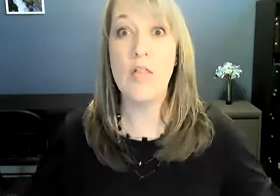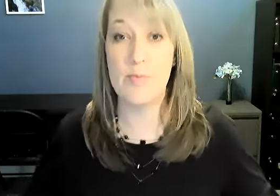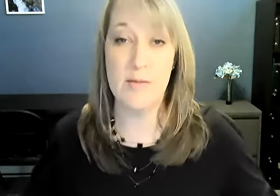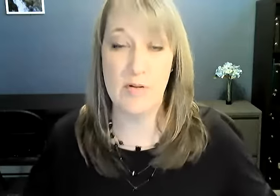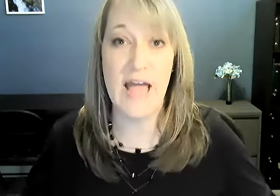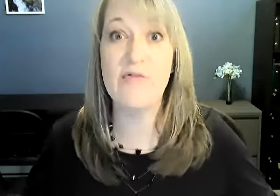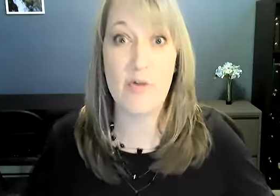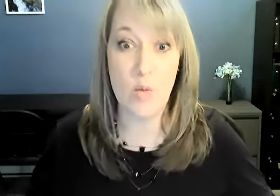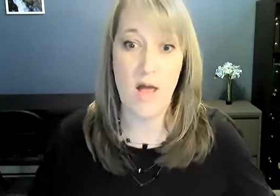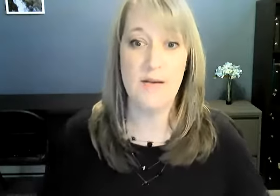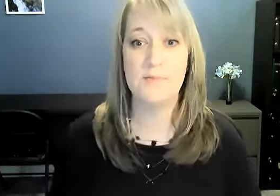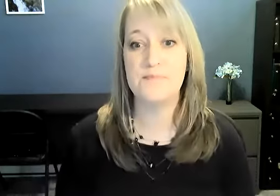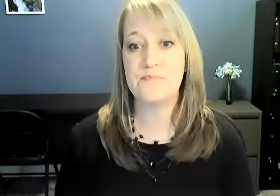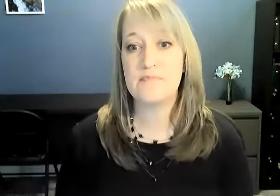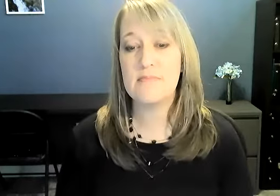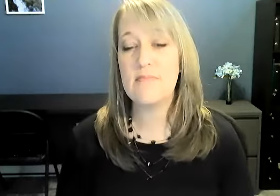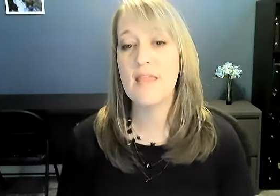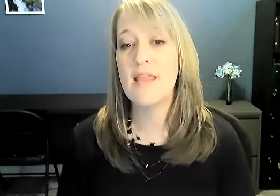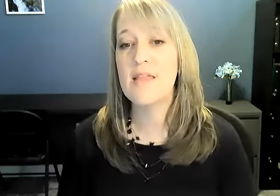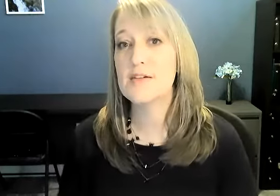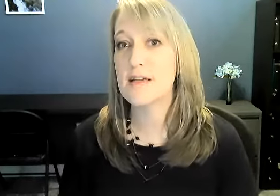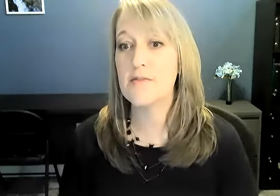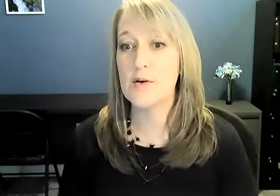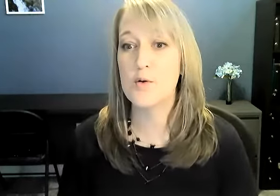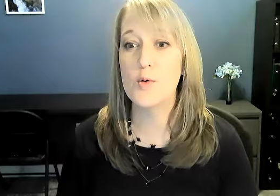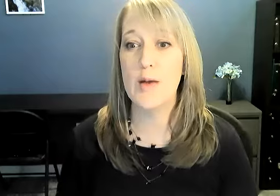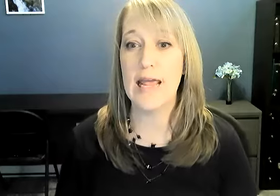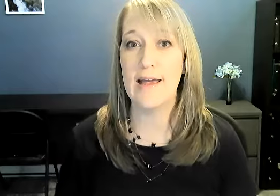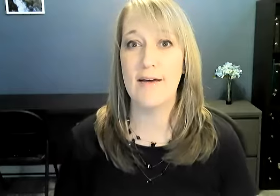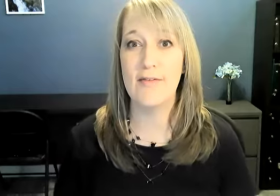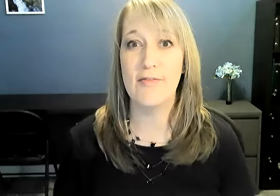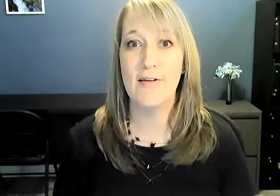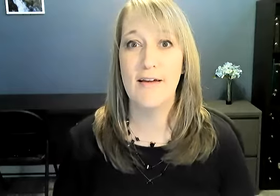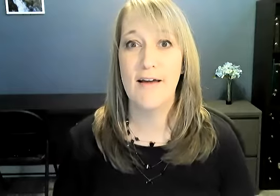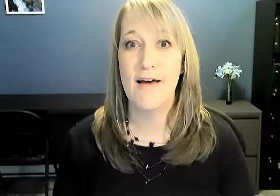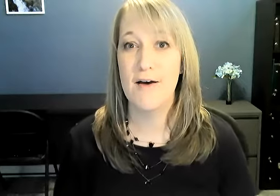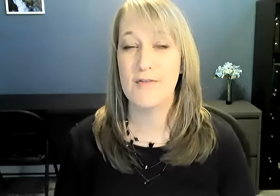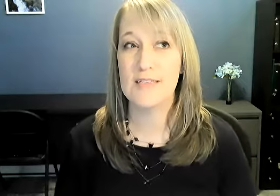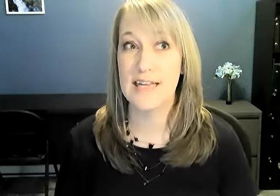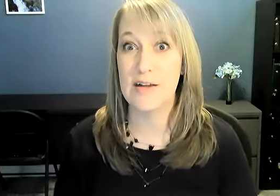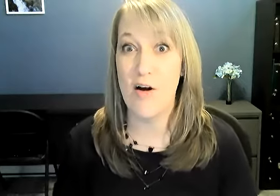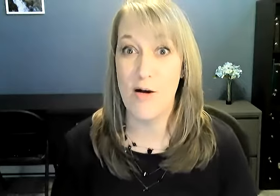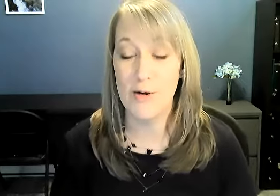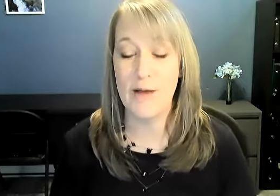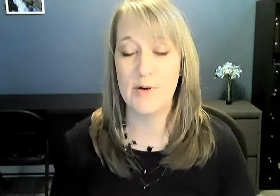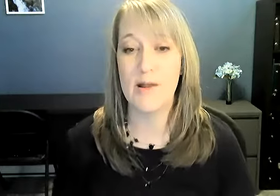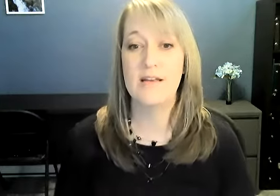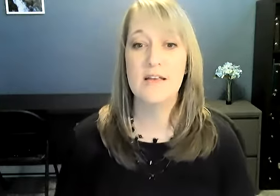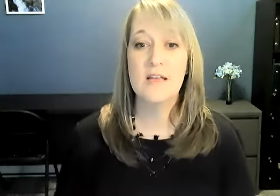the people, everyone, there's kind of a cool way of signing all or everyone,